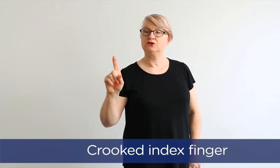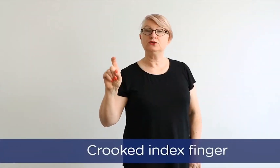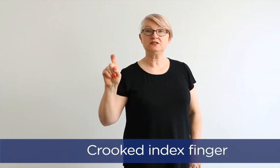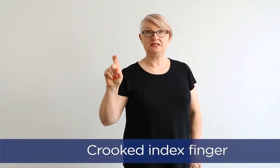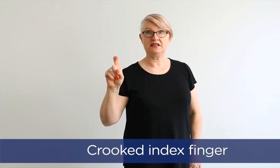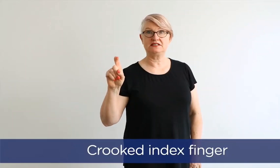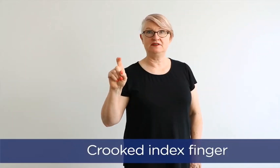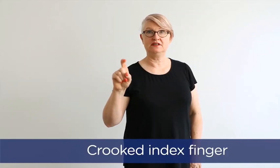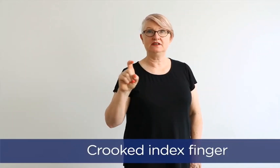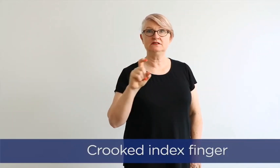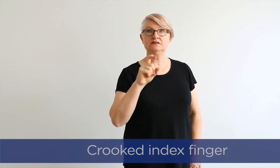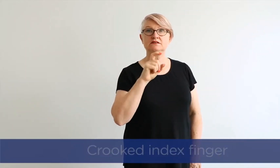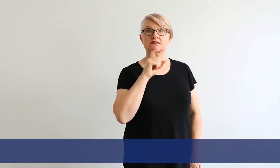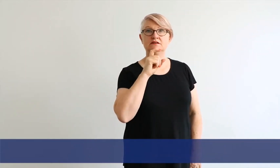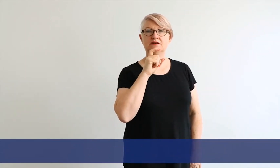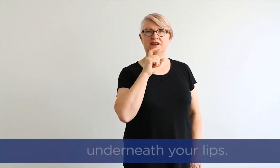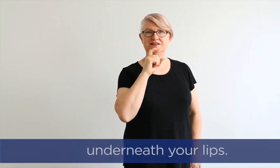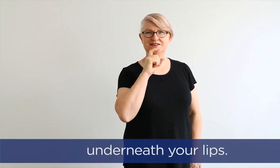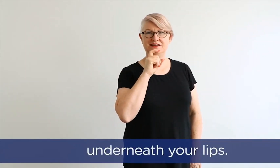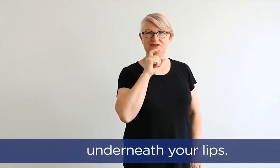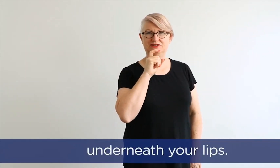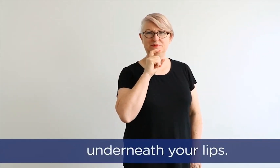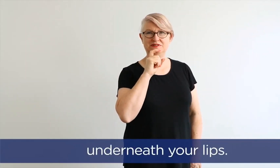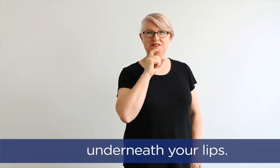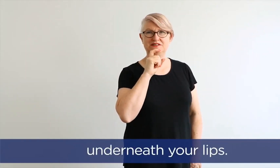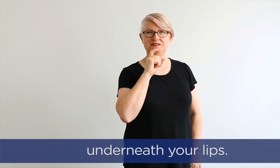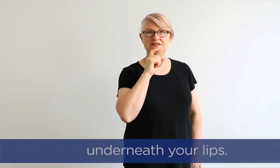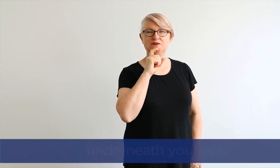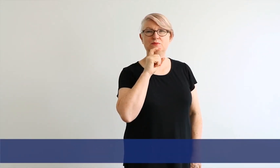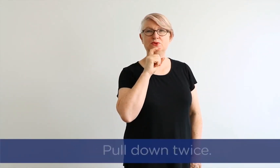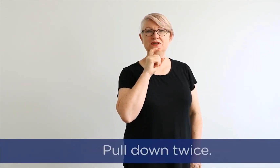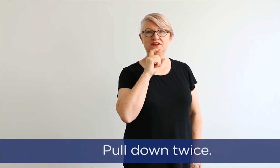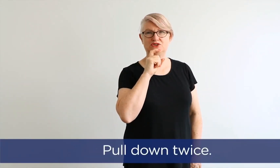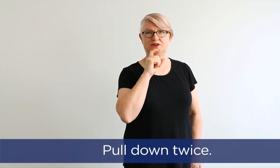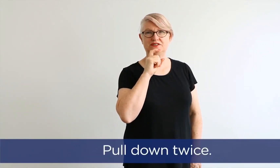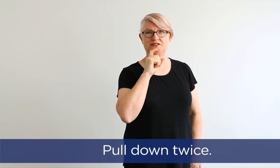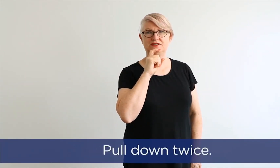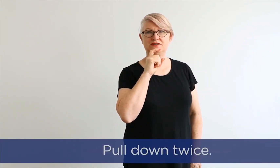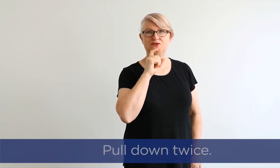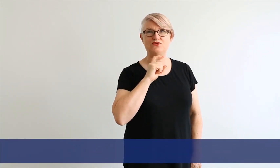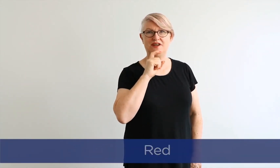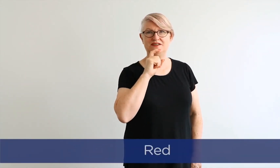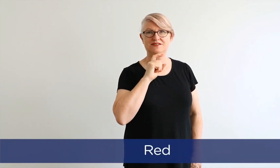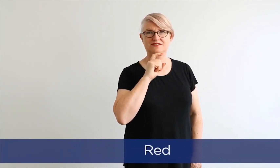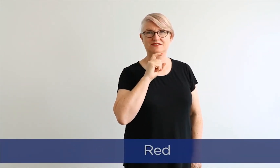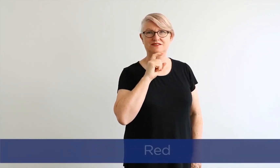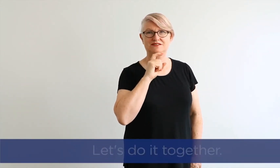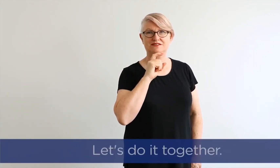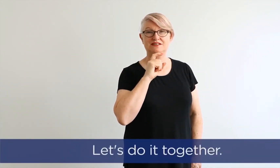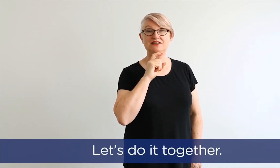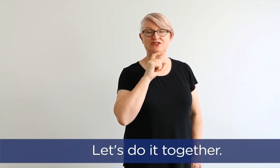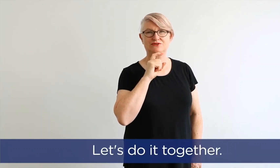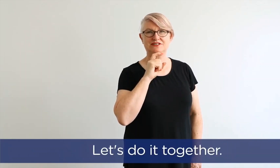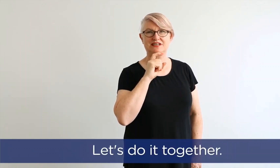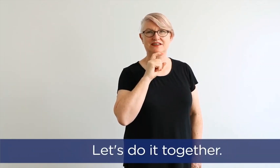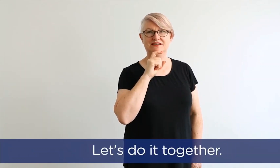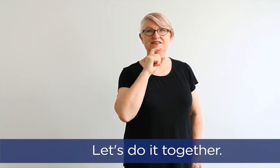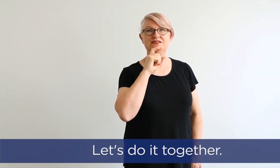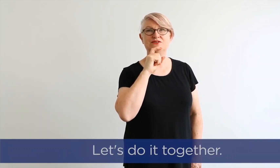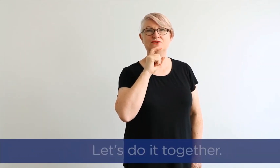Crooked index finger underneath your lips, pull down twice. Red. Let's do it together.